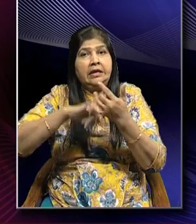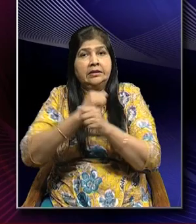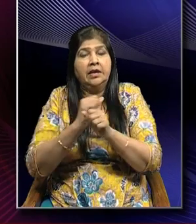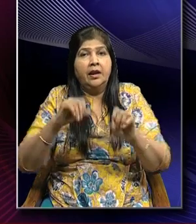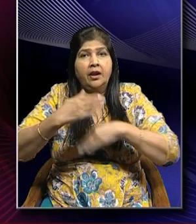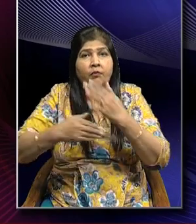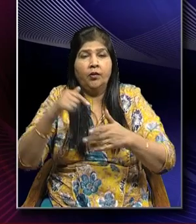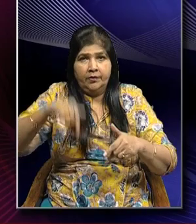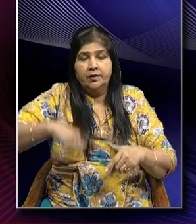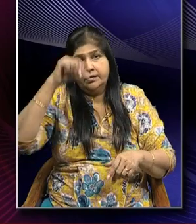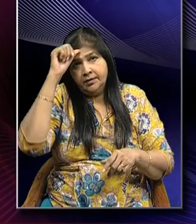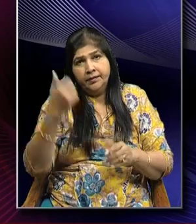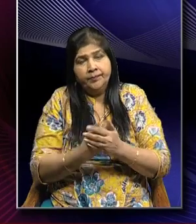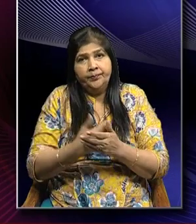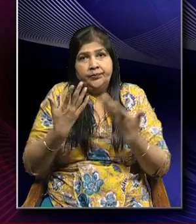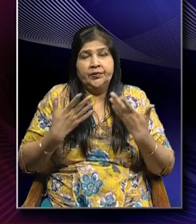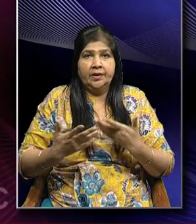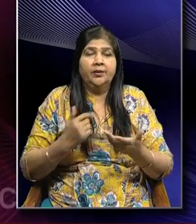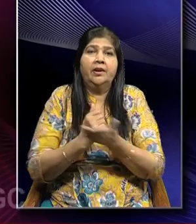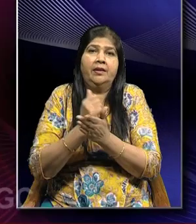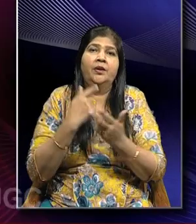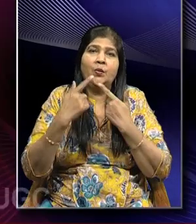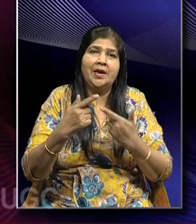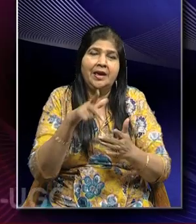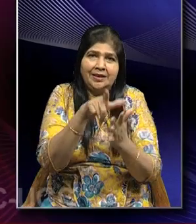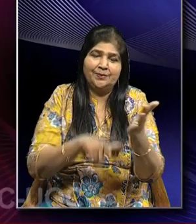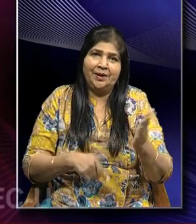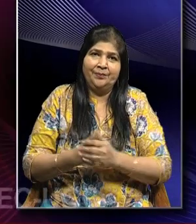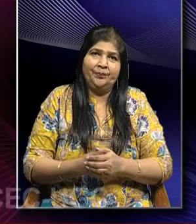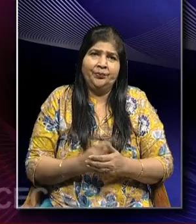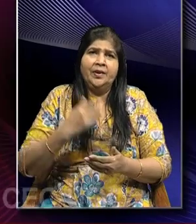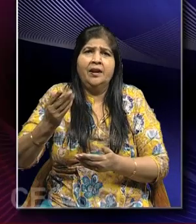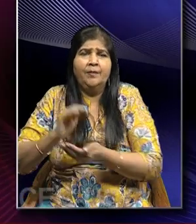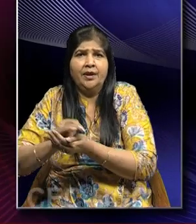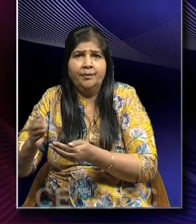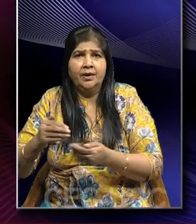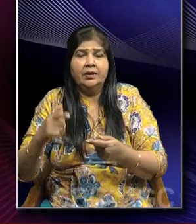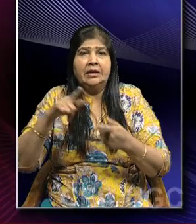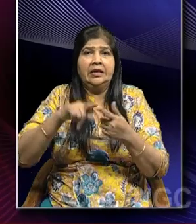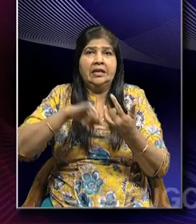evolved into India. That is something which I tried to explain to you. The remaining part of this